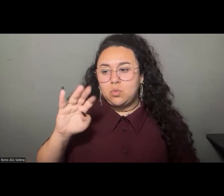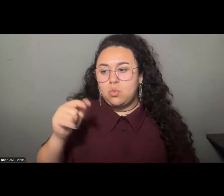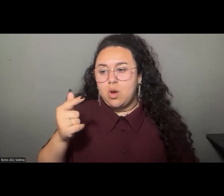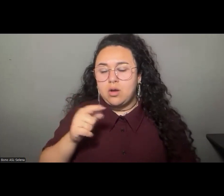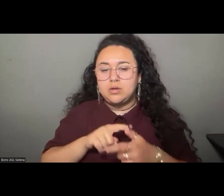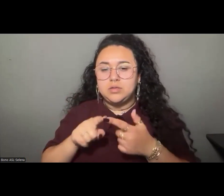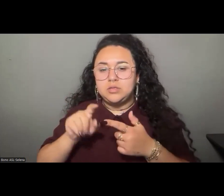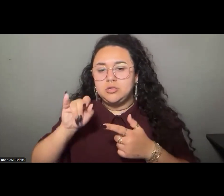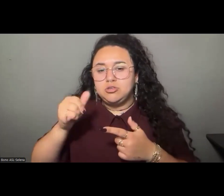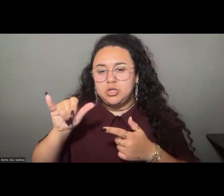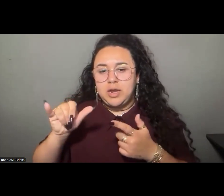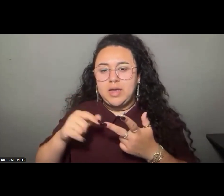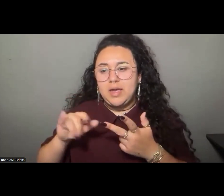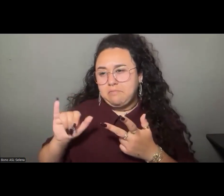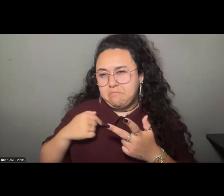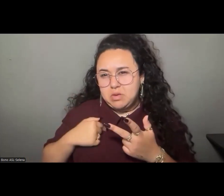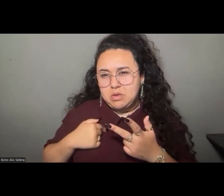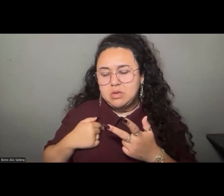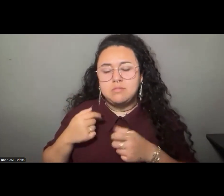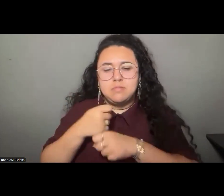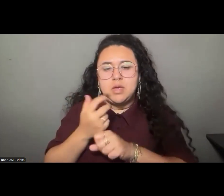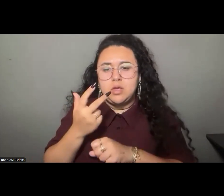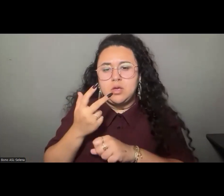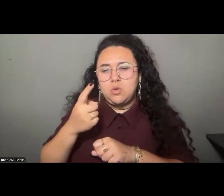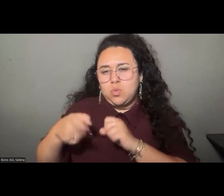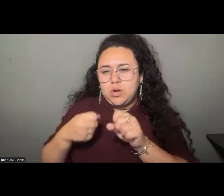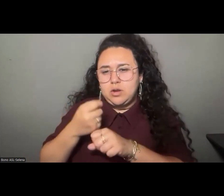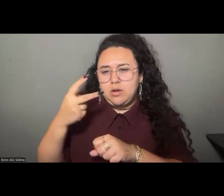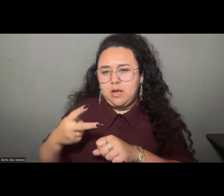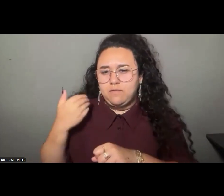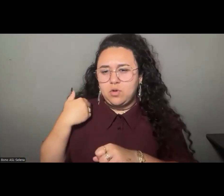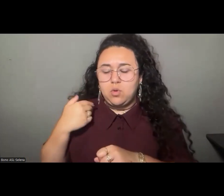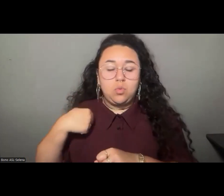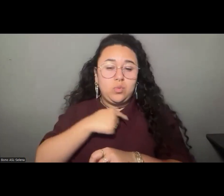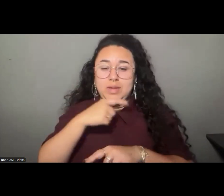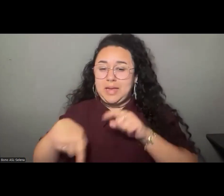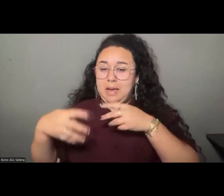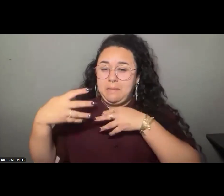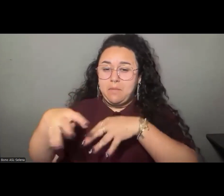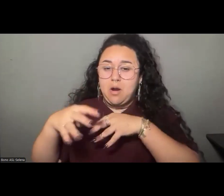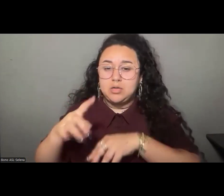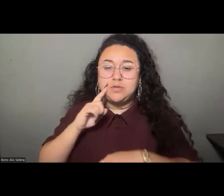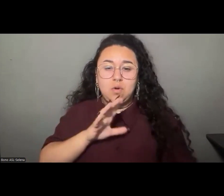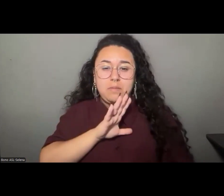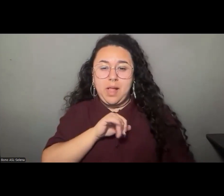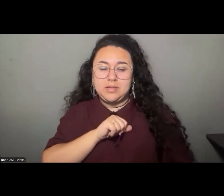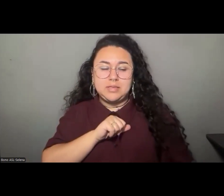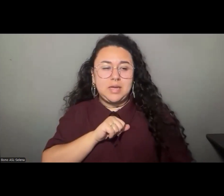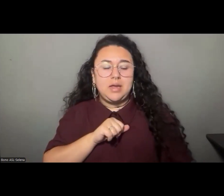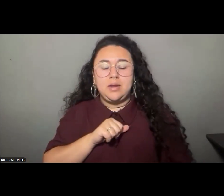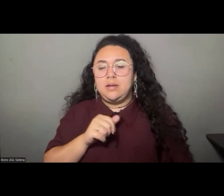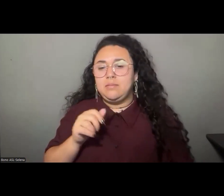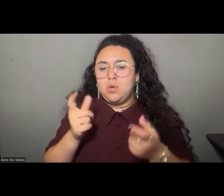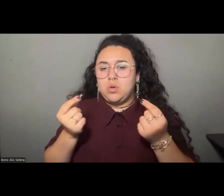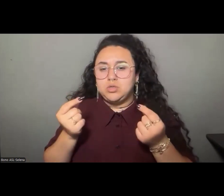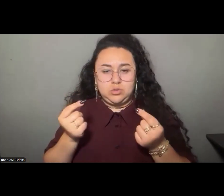ago, where we were just like, we can't march for Palestine, but what can we do? Well, disabled people really know how to make a crowd fund,